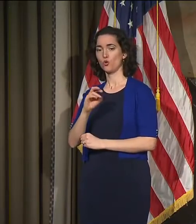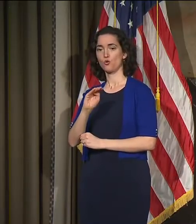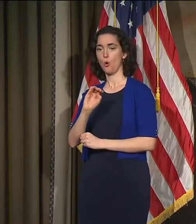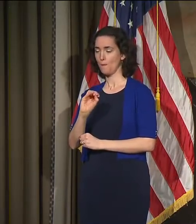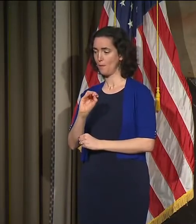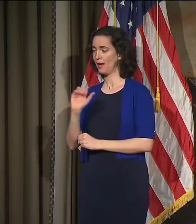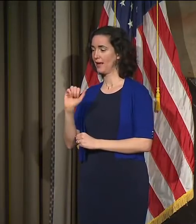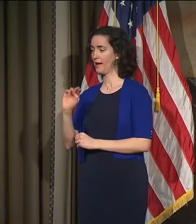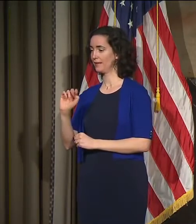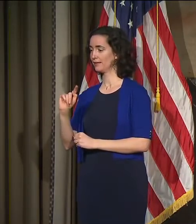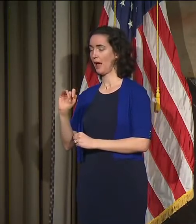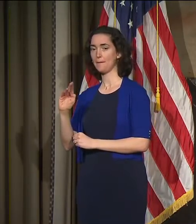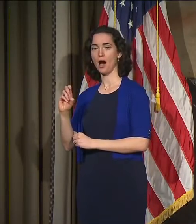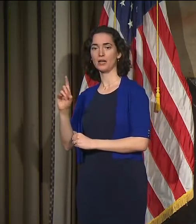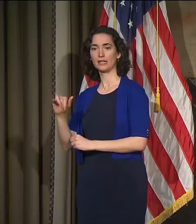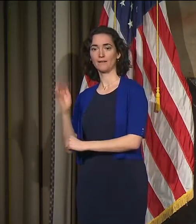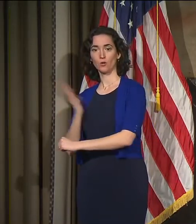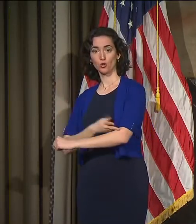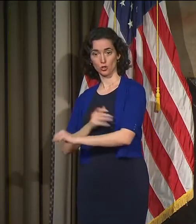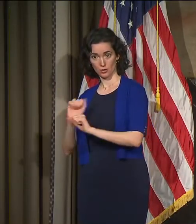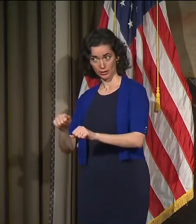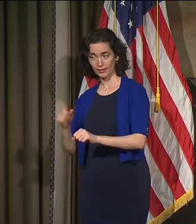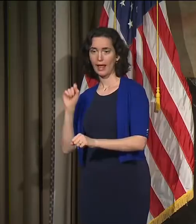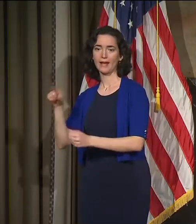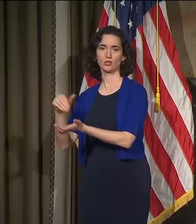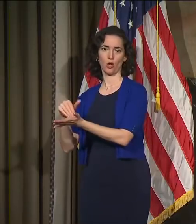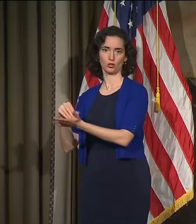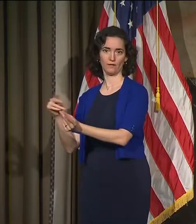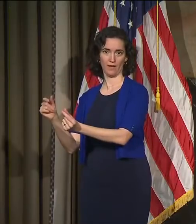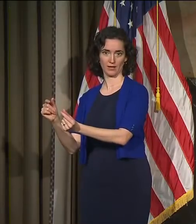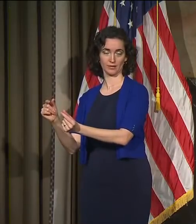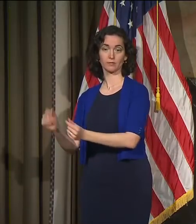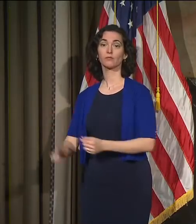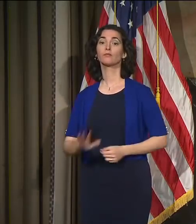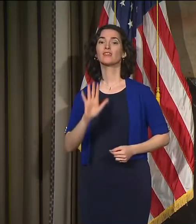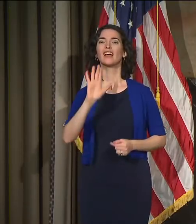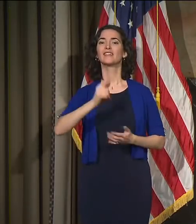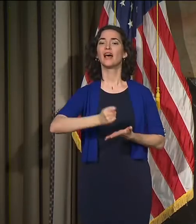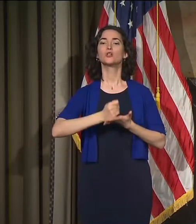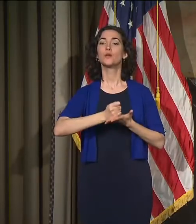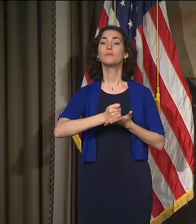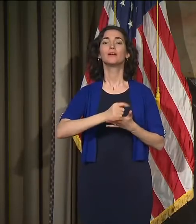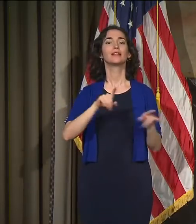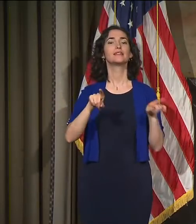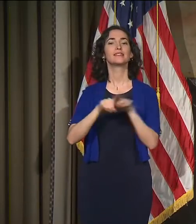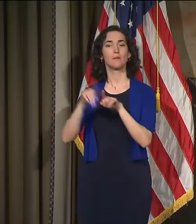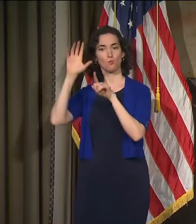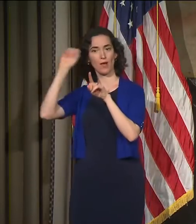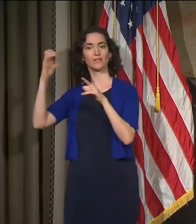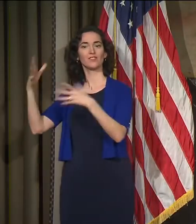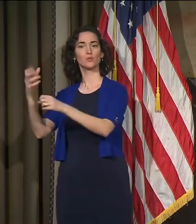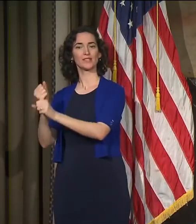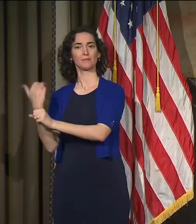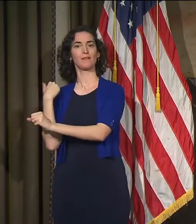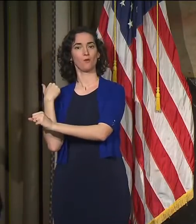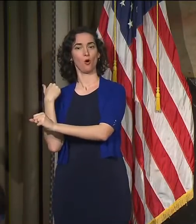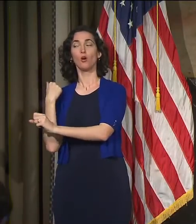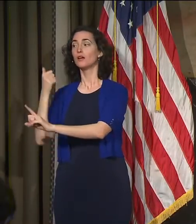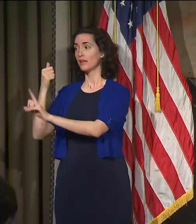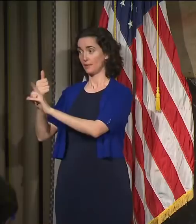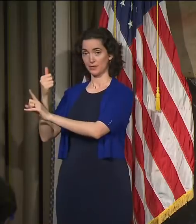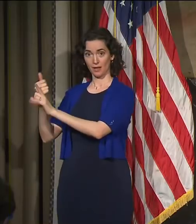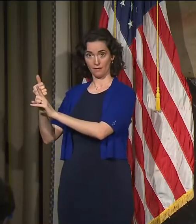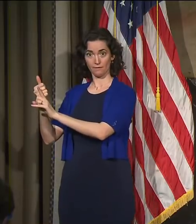would also like to point out that this is a treatment that was provided to the president very shortly after